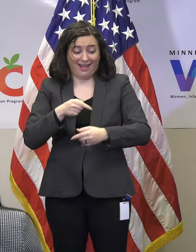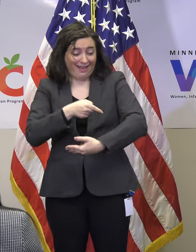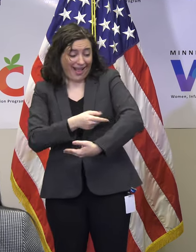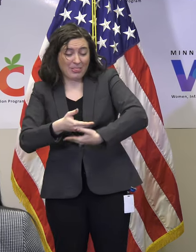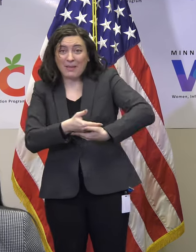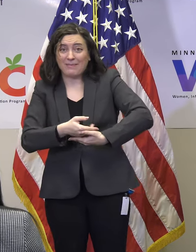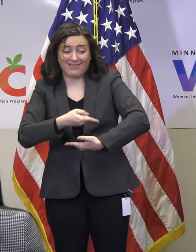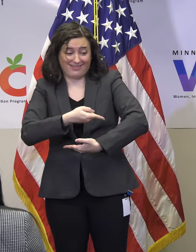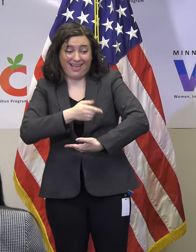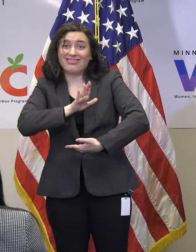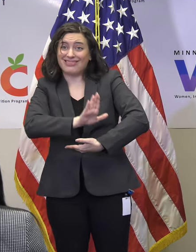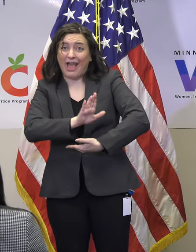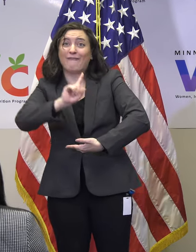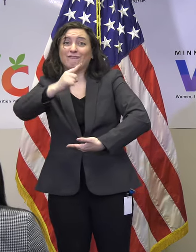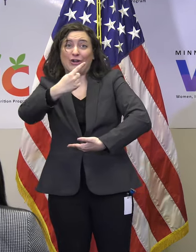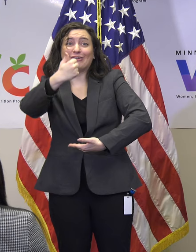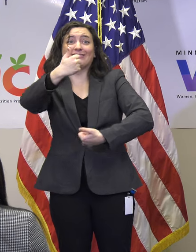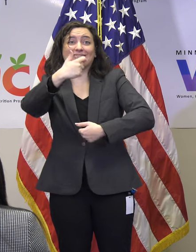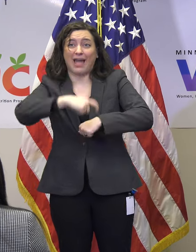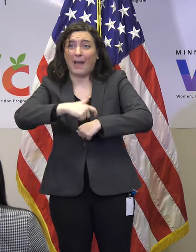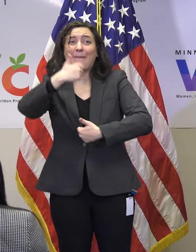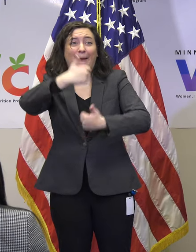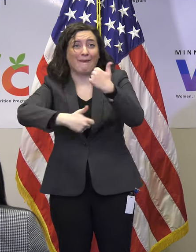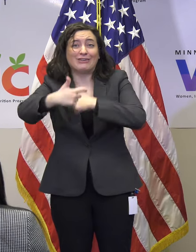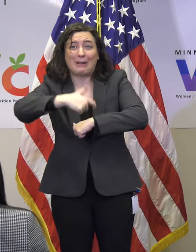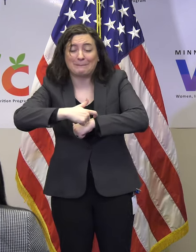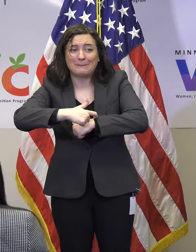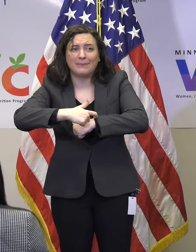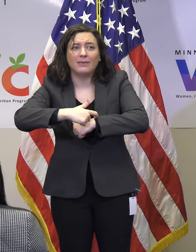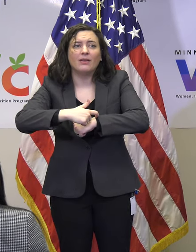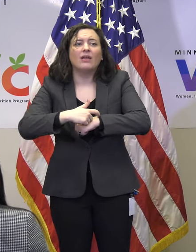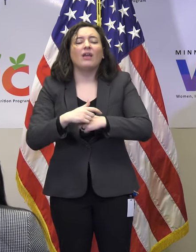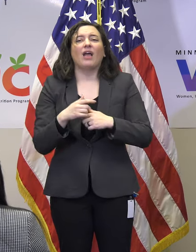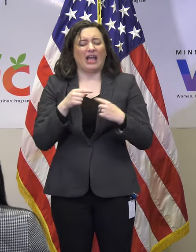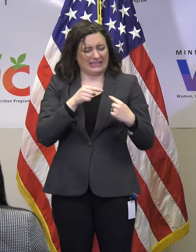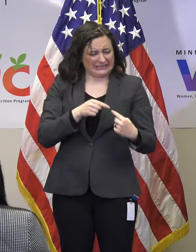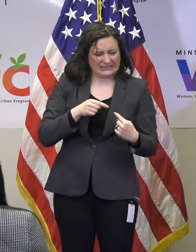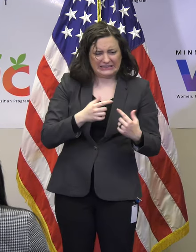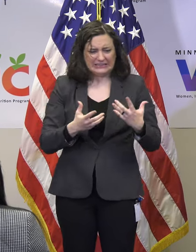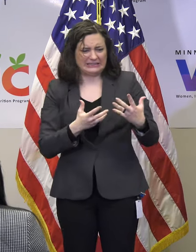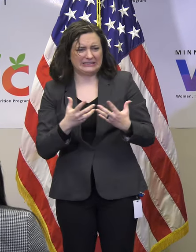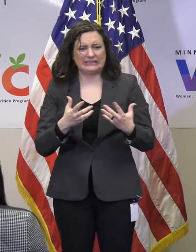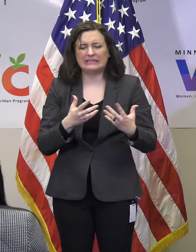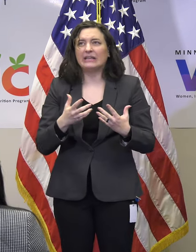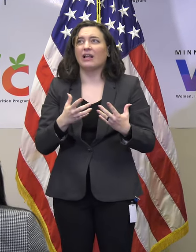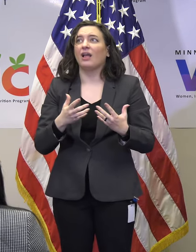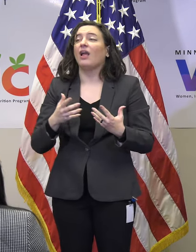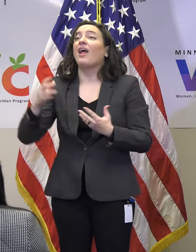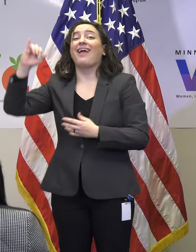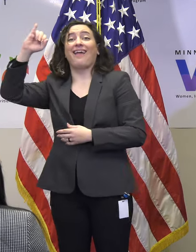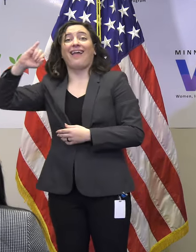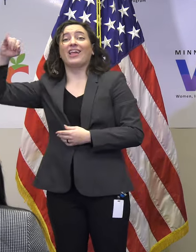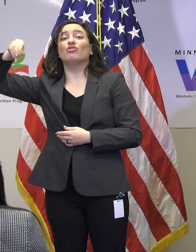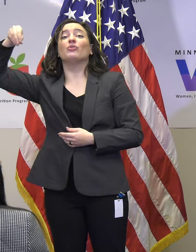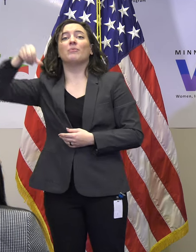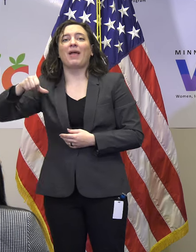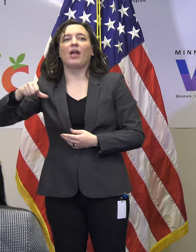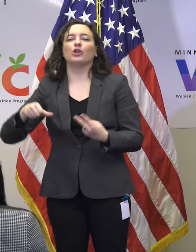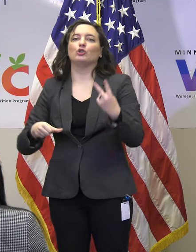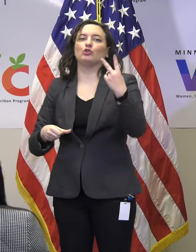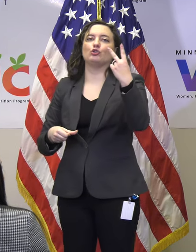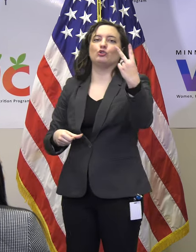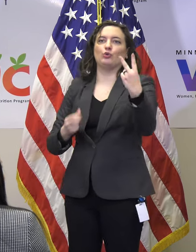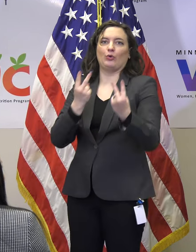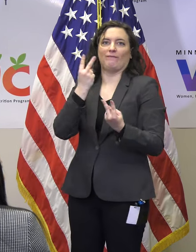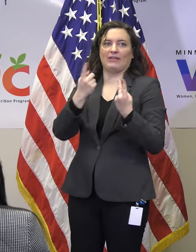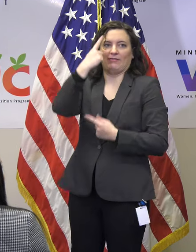It can take up to a couple weeks to establish breastfeeding, and my health insurance will only pay for 2 visits to see a lactation consultant. I